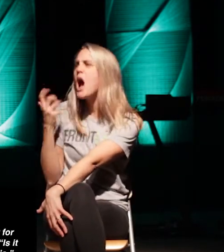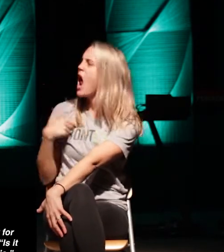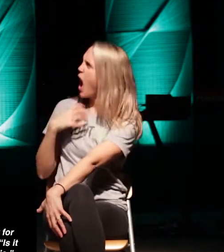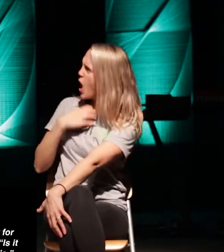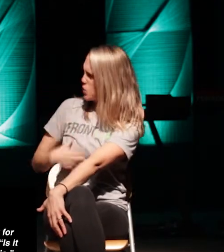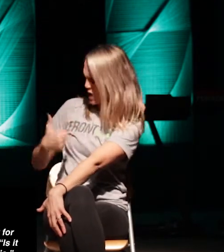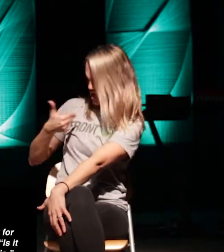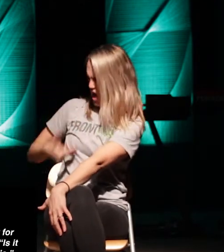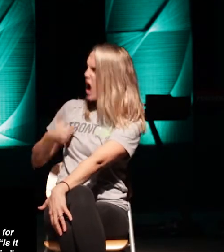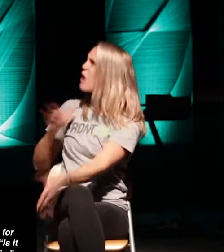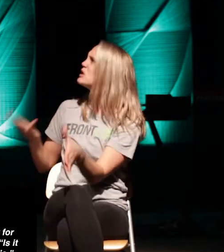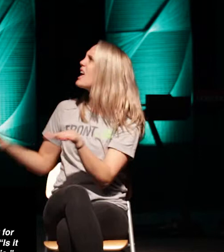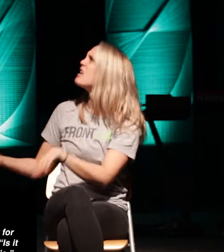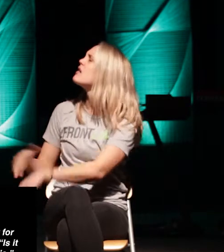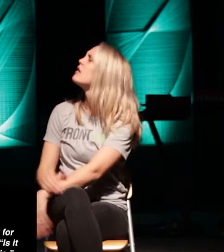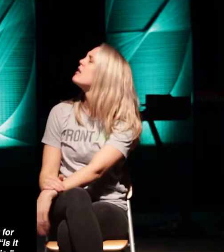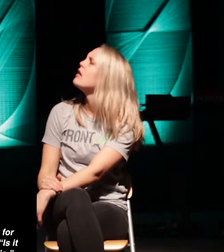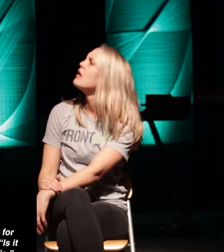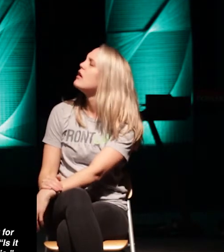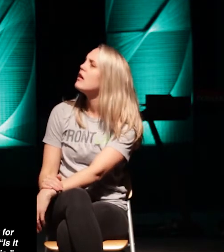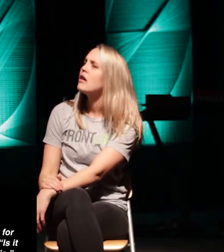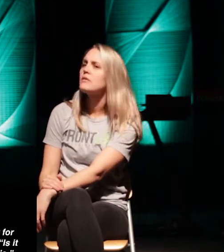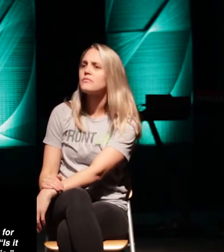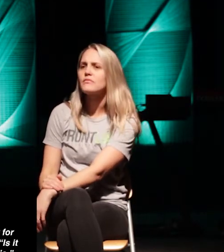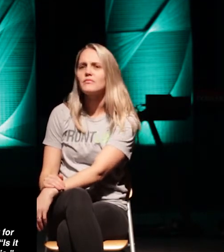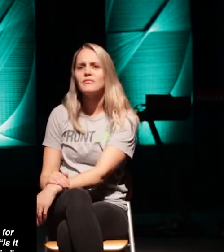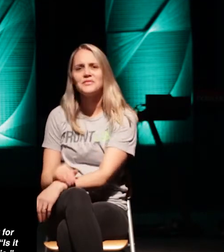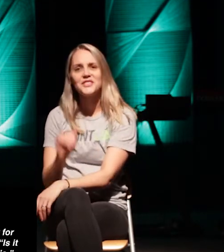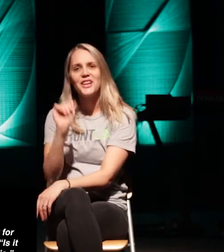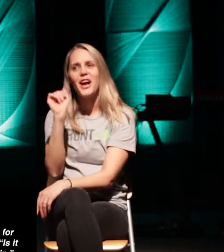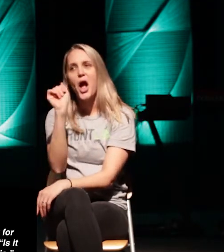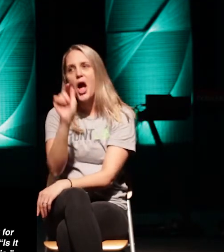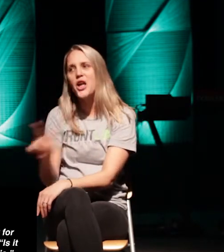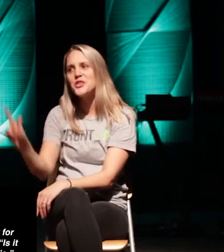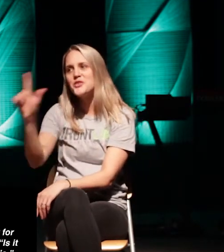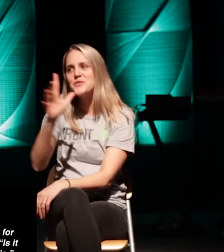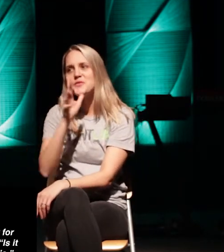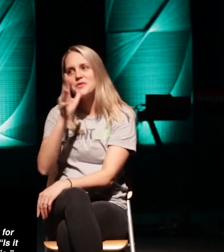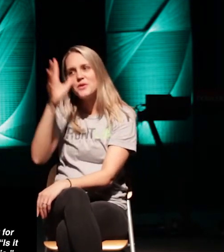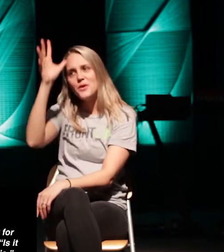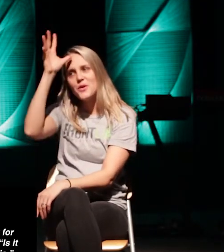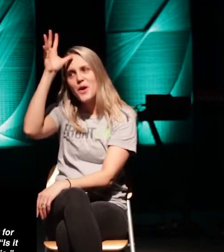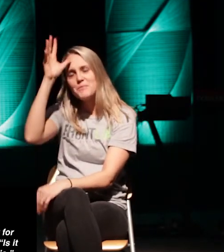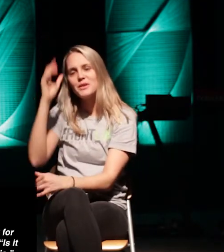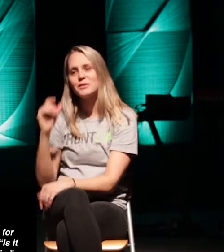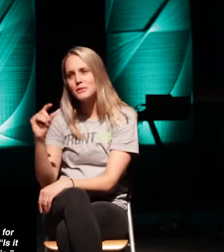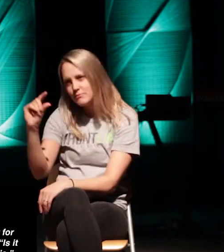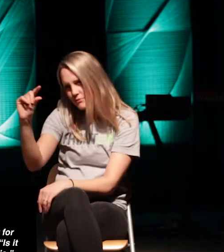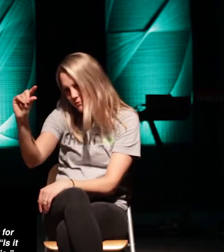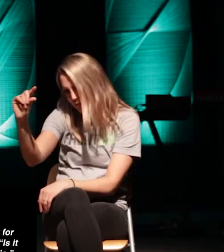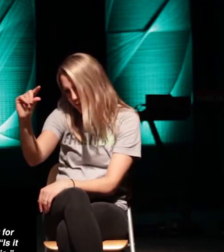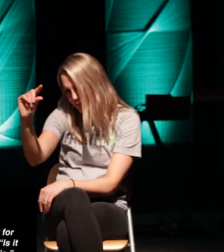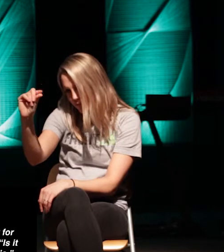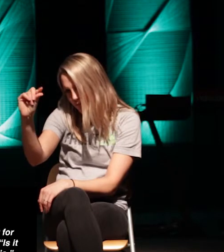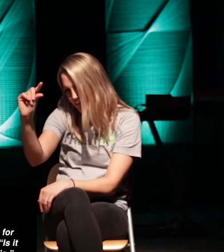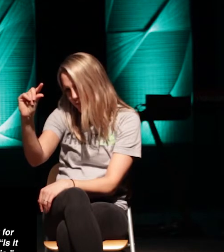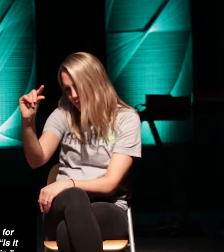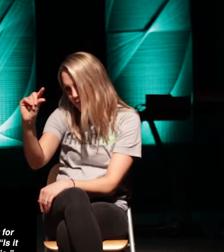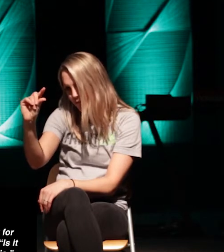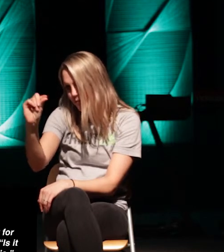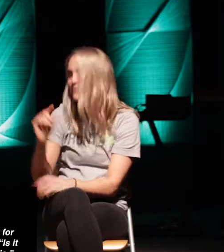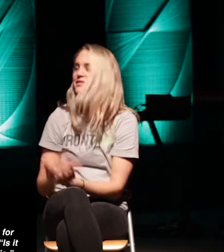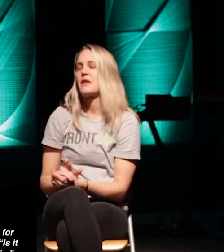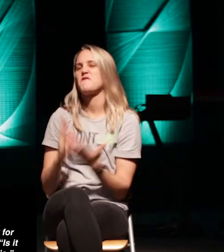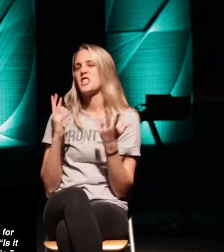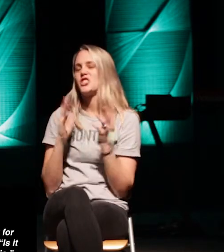dead. And every parent in the room is doing this in their mind right now. We're just going to fix this once and